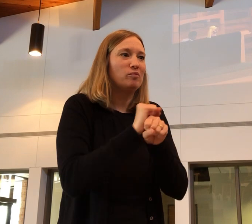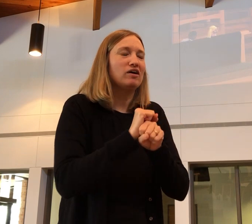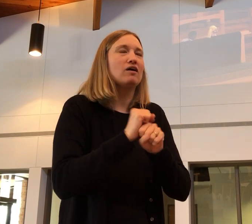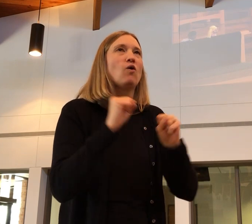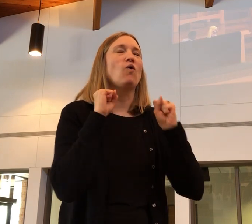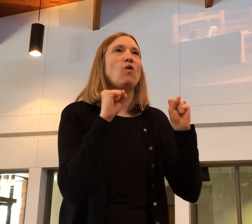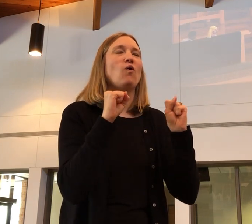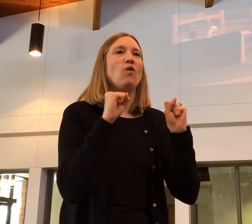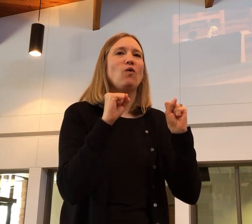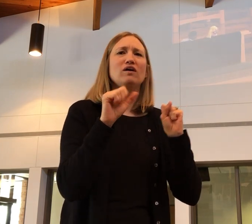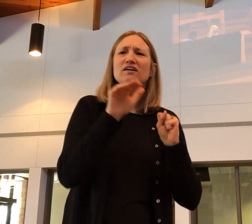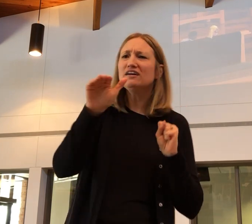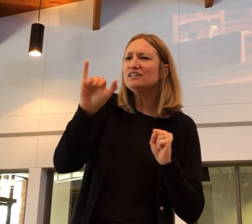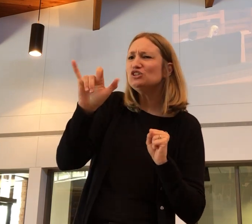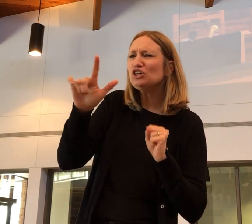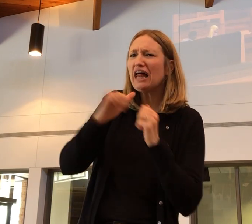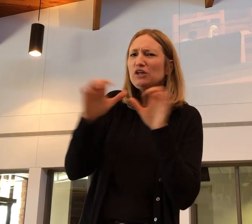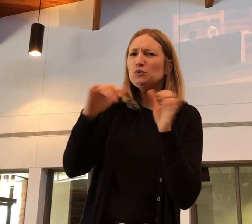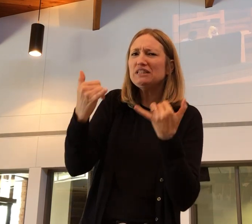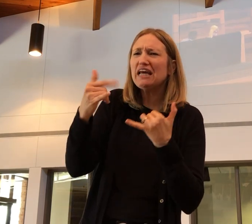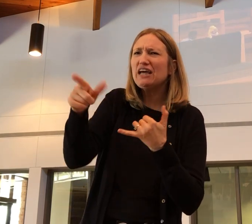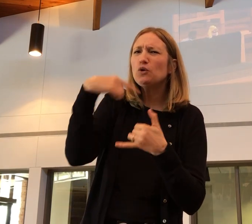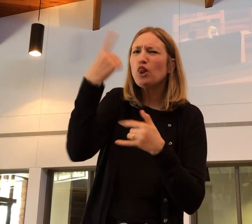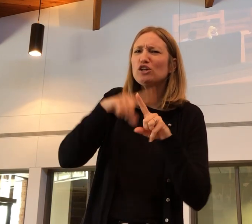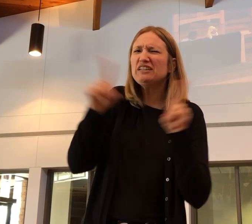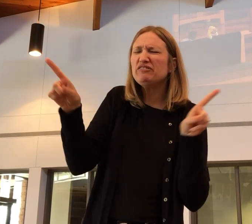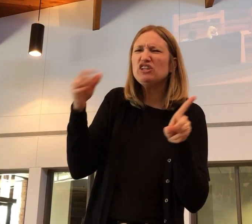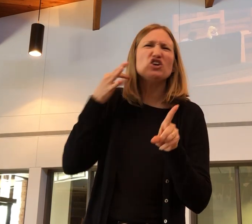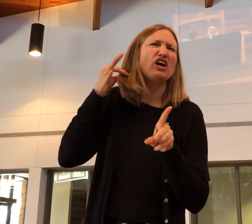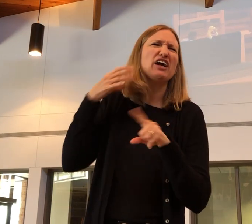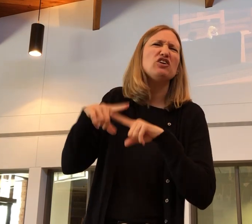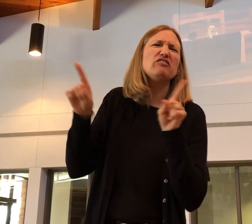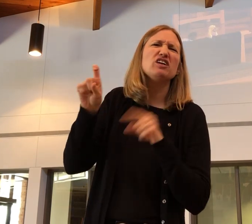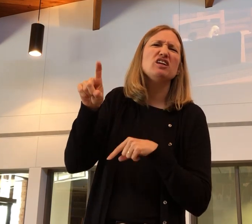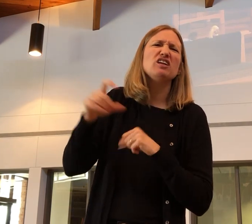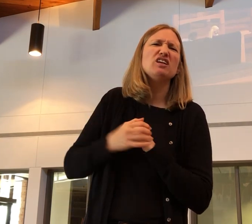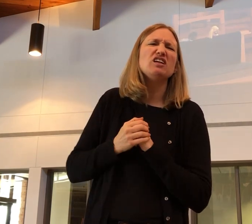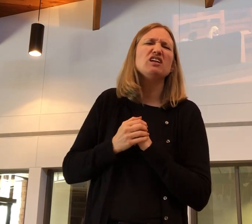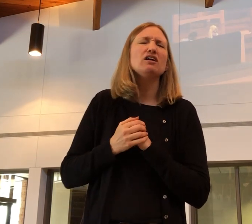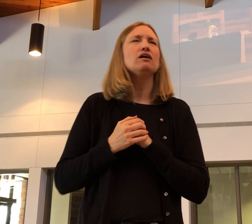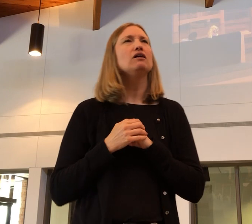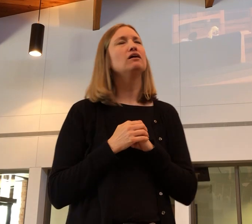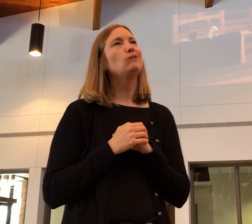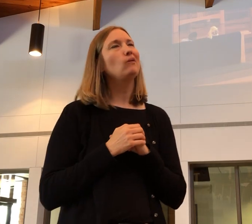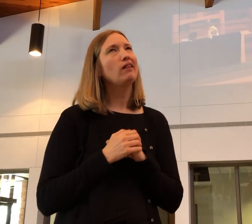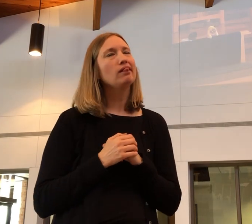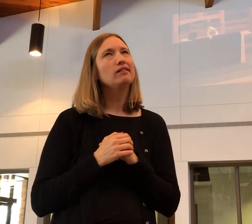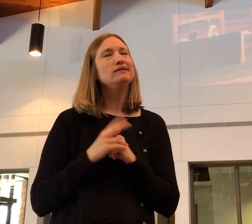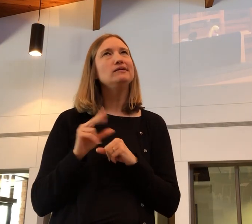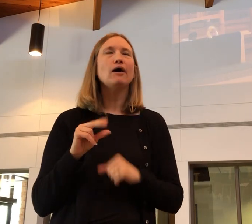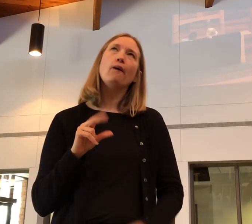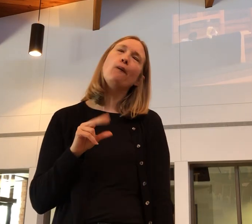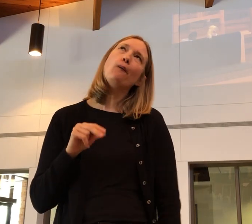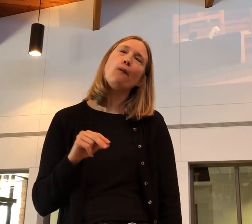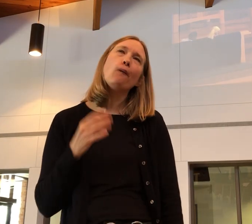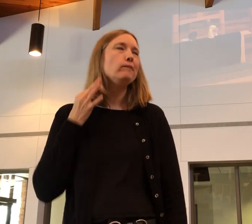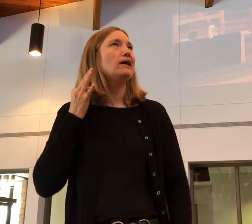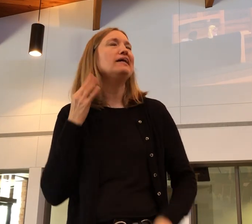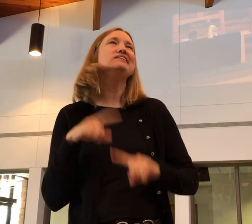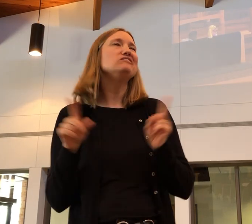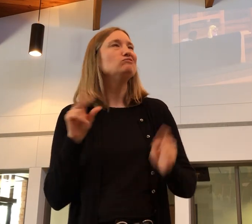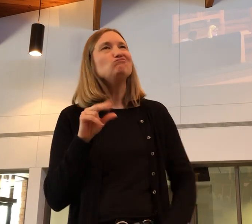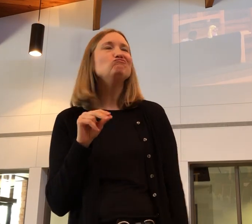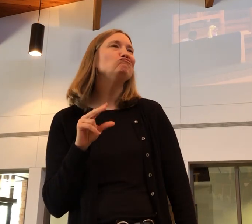Jill, how are you today? You look a little different. Did you do something different with your hair? Well, no, nothing different with my